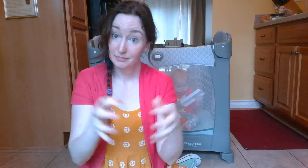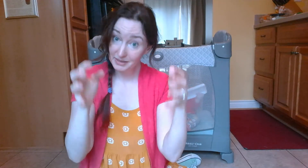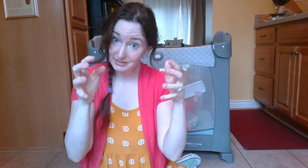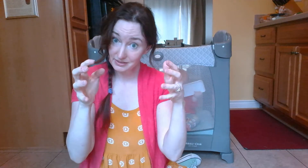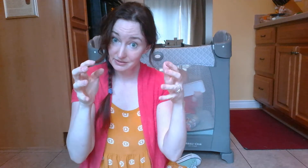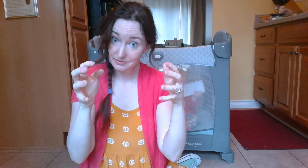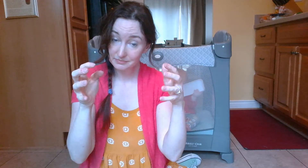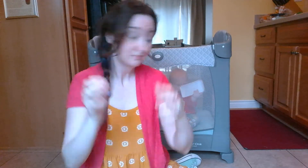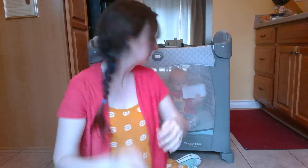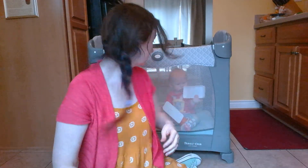basket.